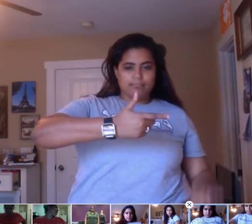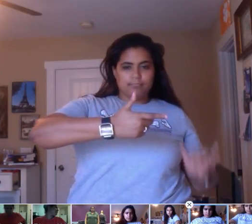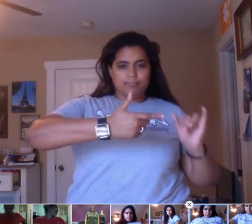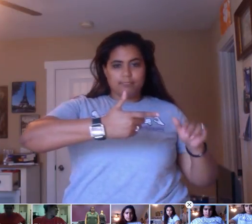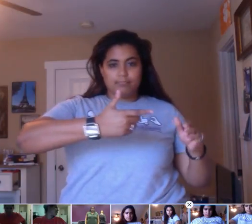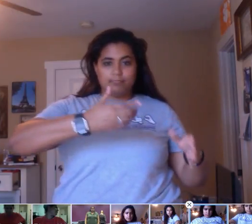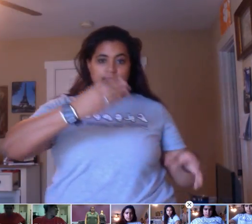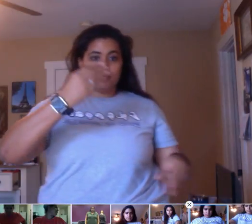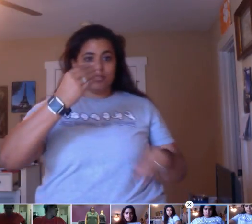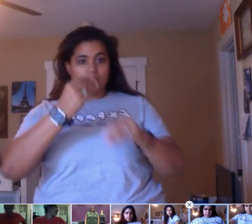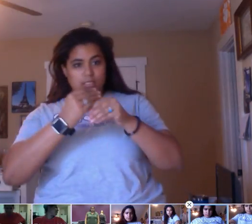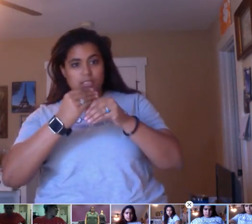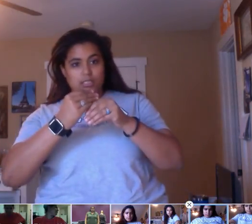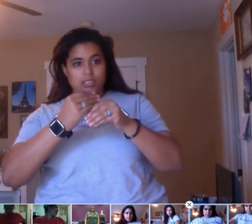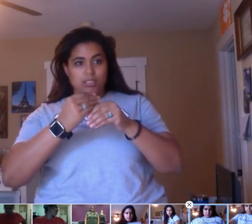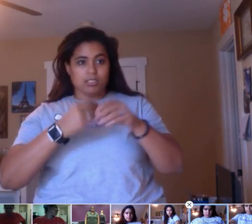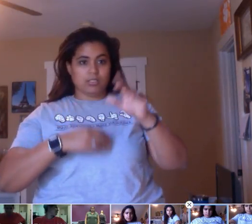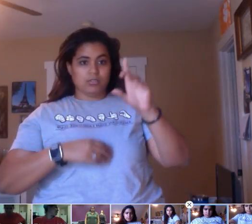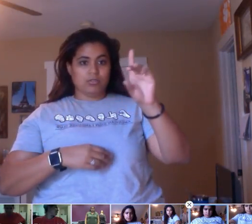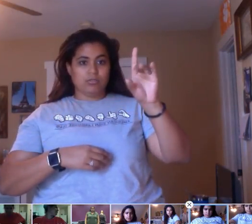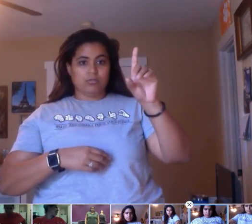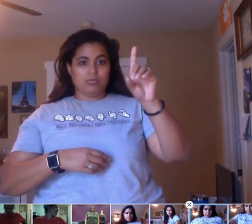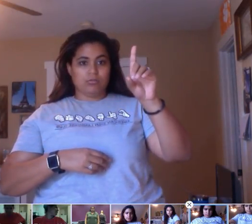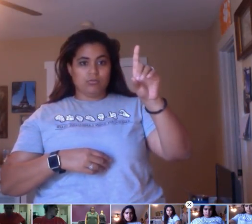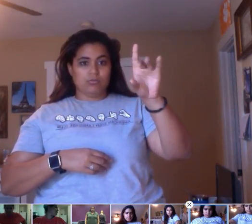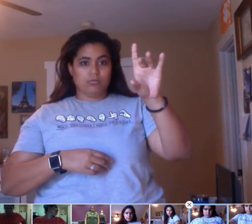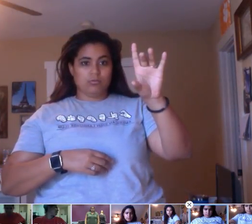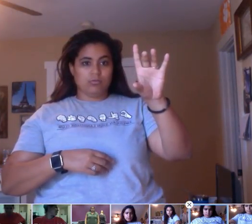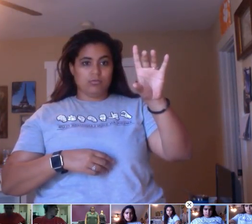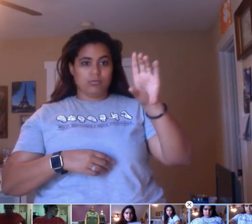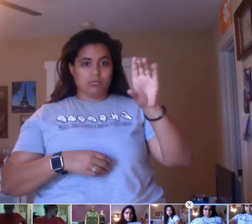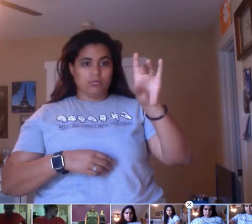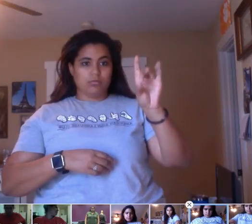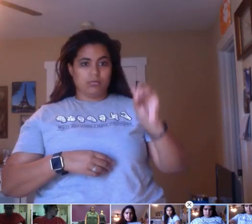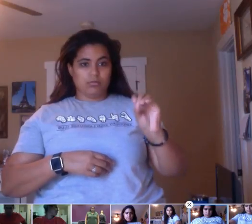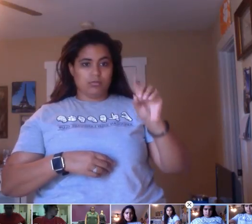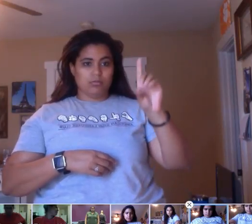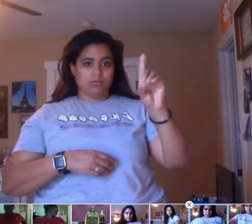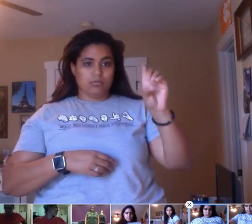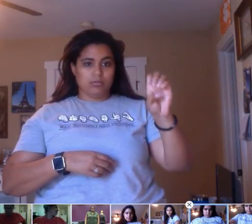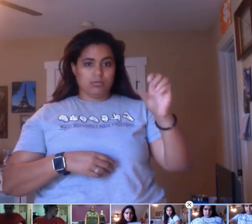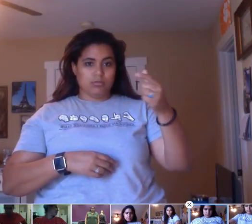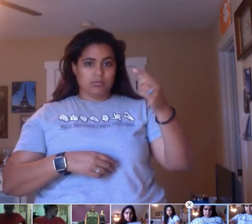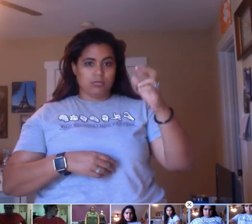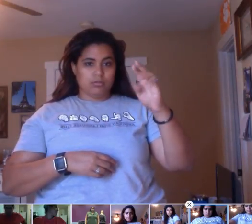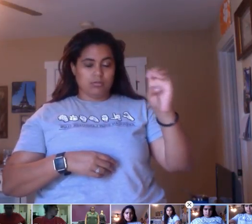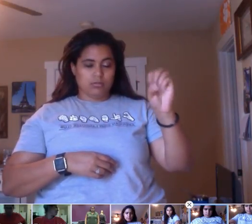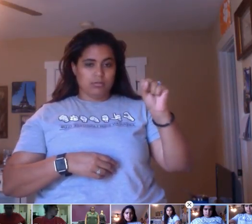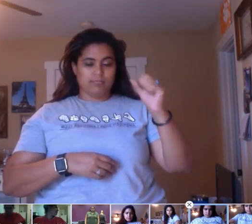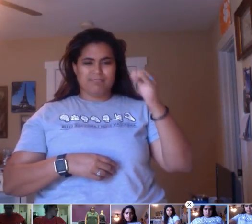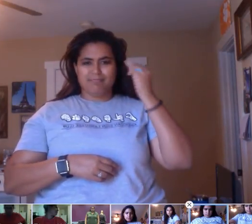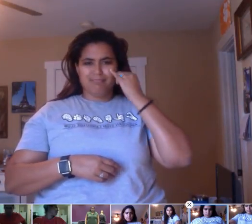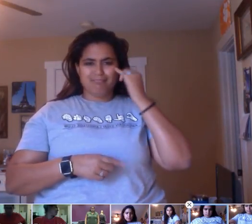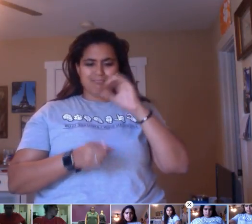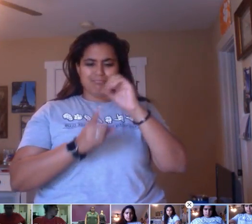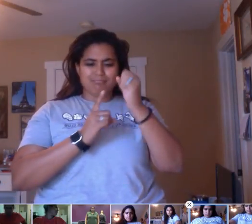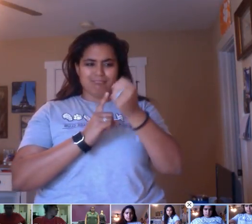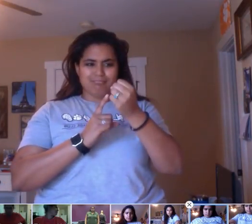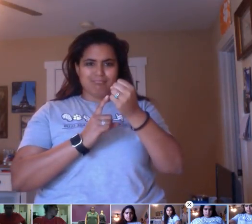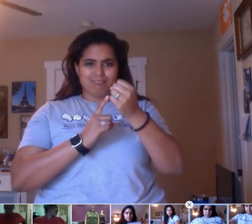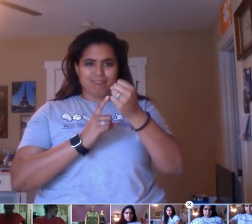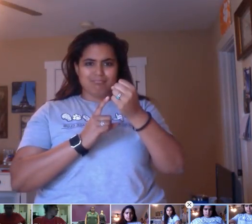because when you add them together, they create that 180 degree line. So 180 degrees